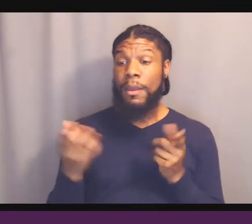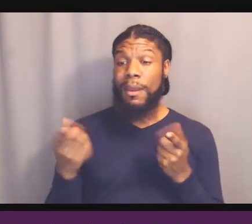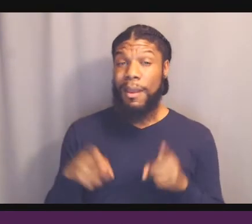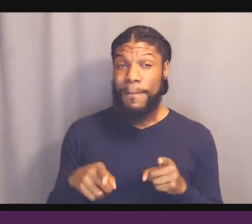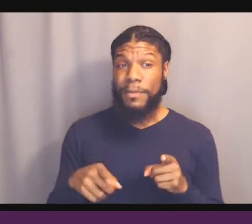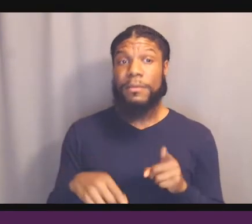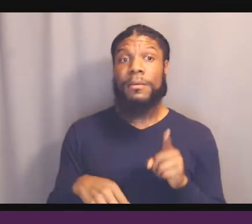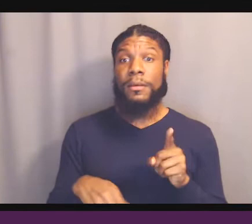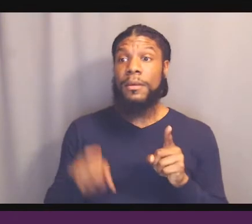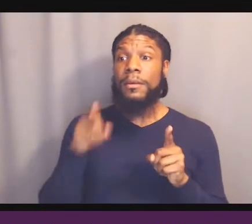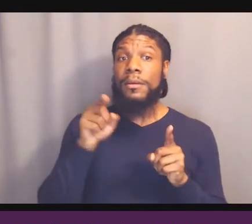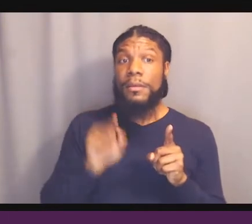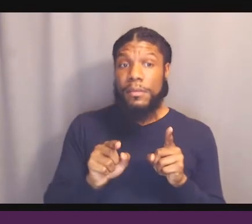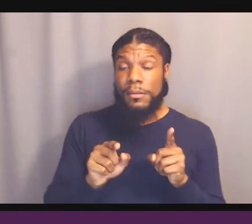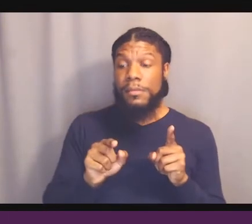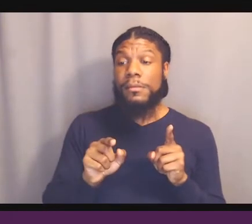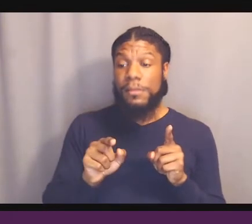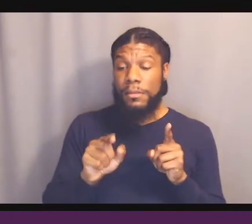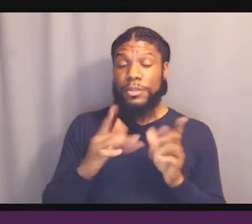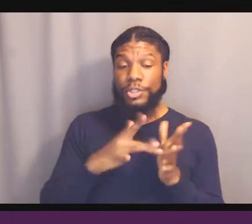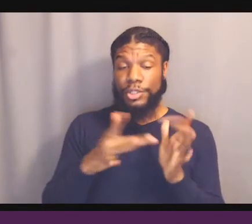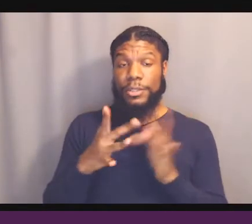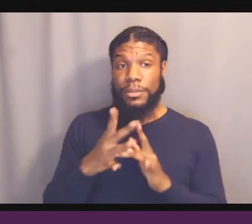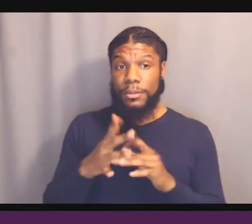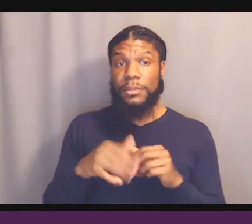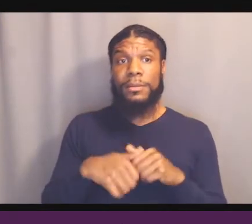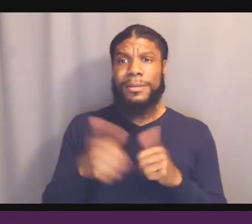to remove the challenges